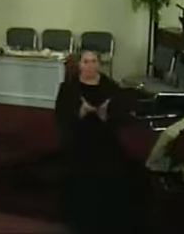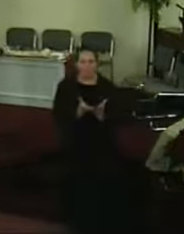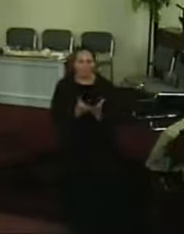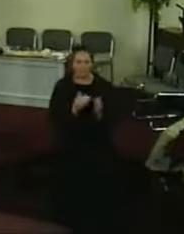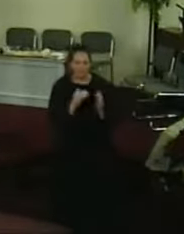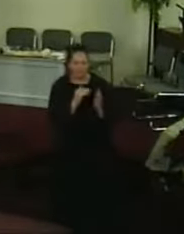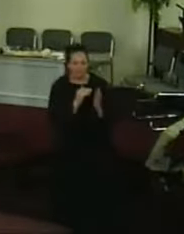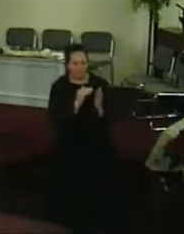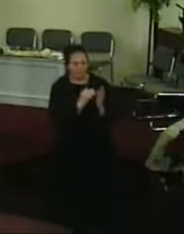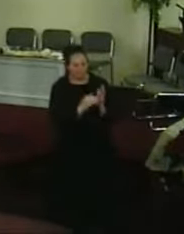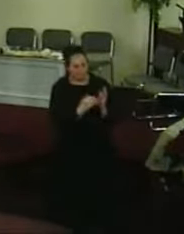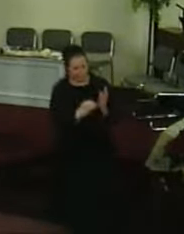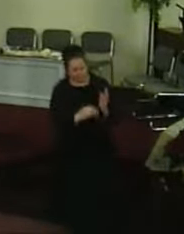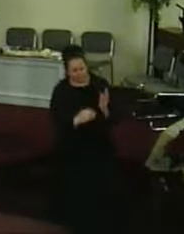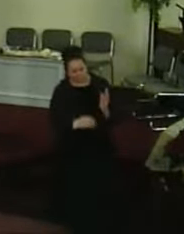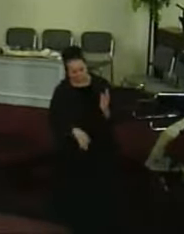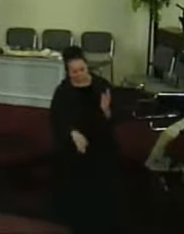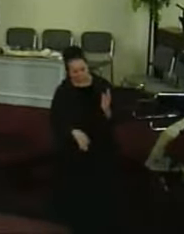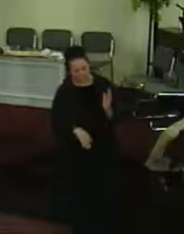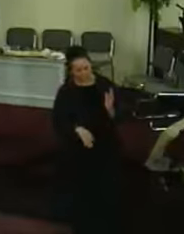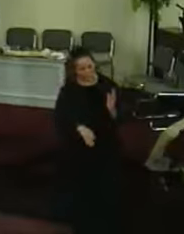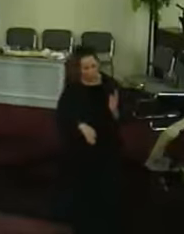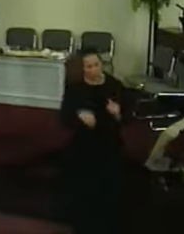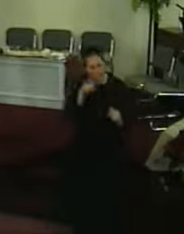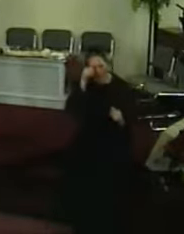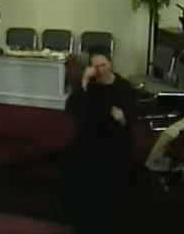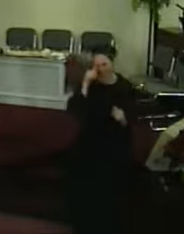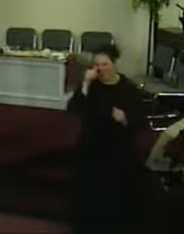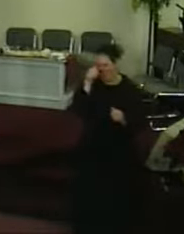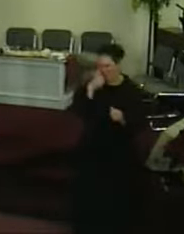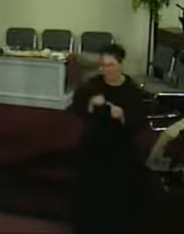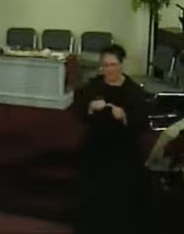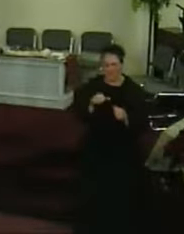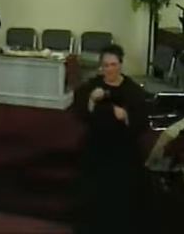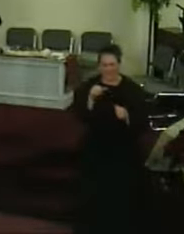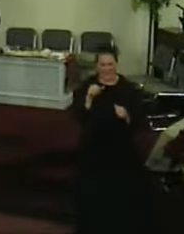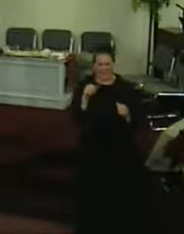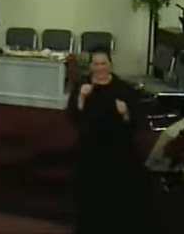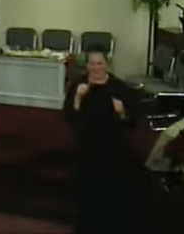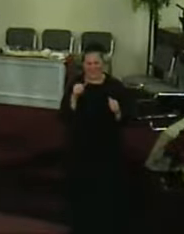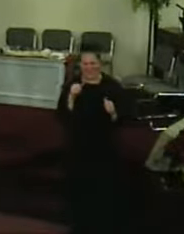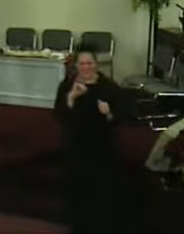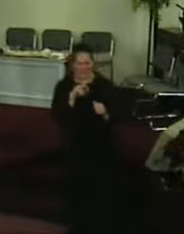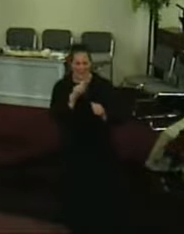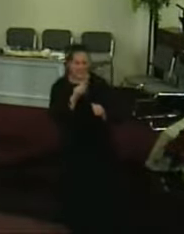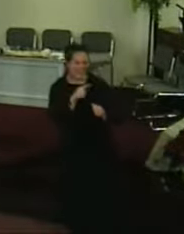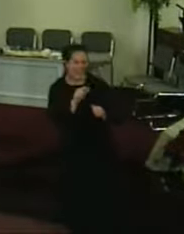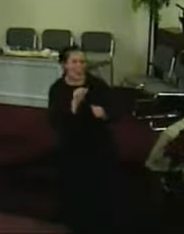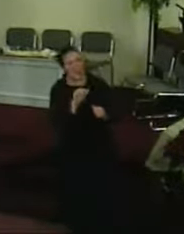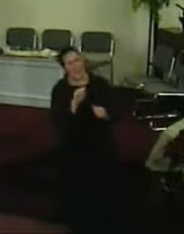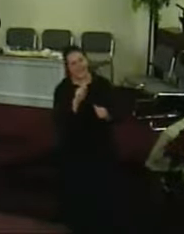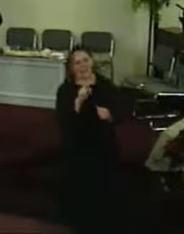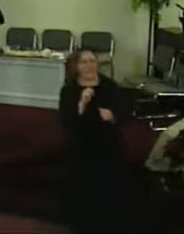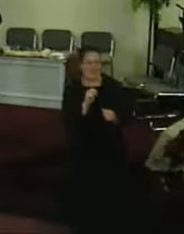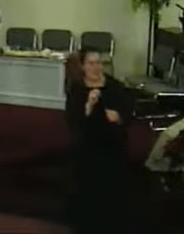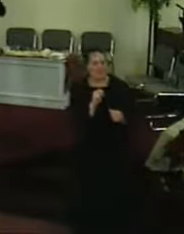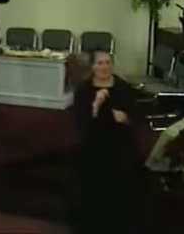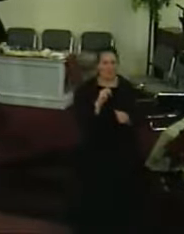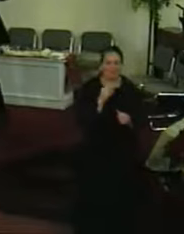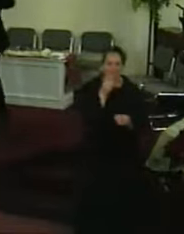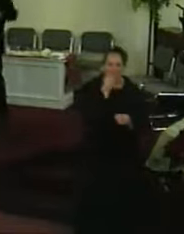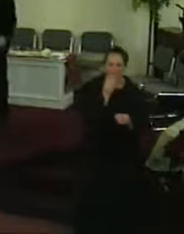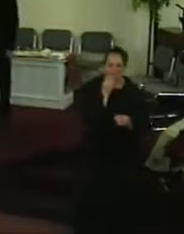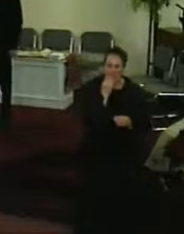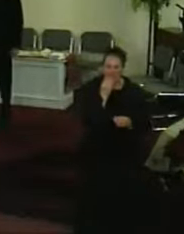We remember the Italian food and the Mexican food and the seafood.